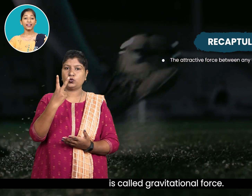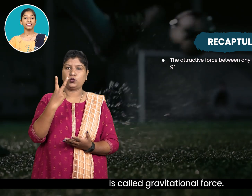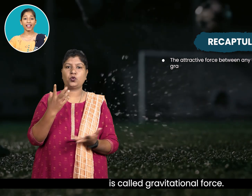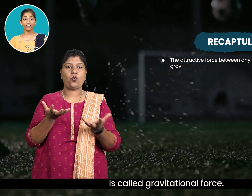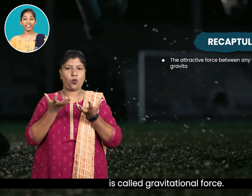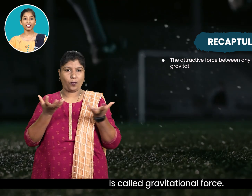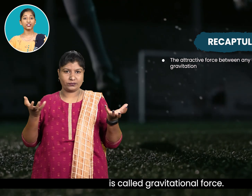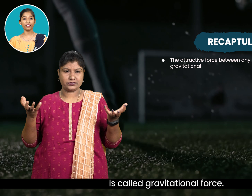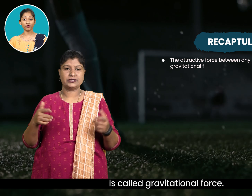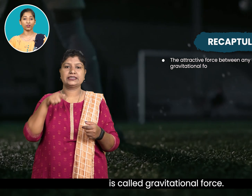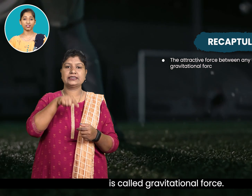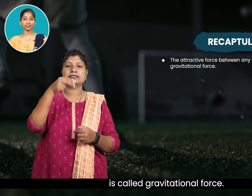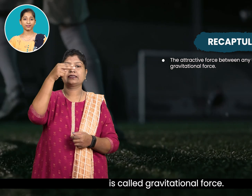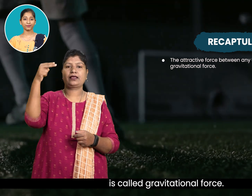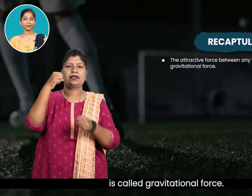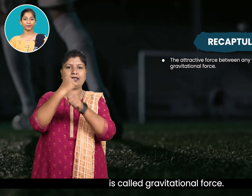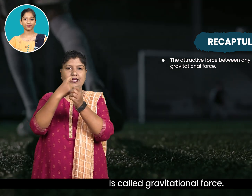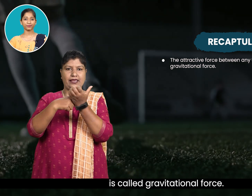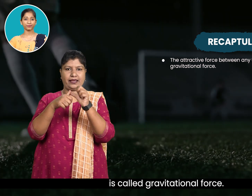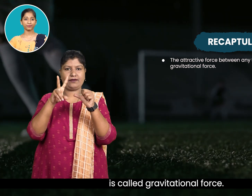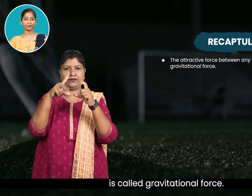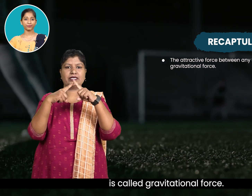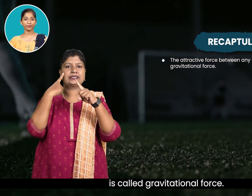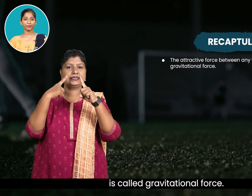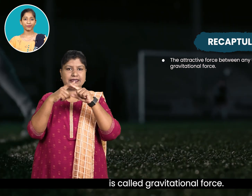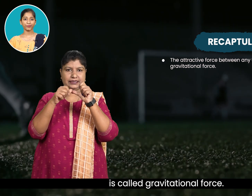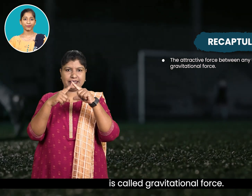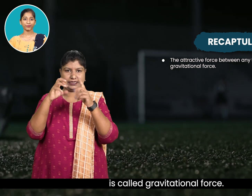called gravitational force.